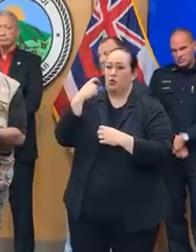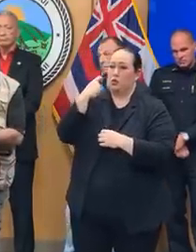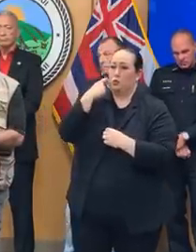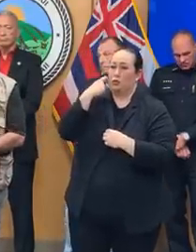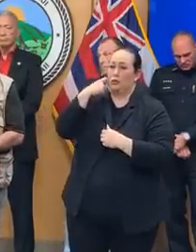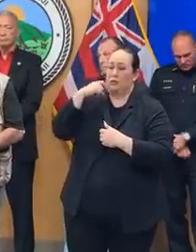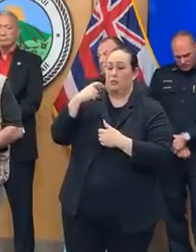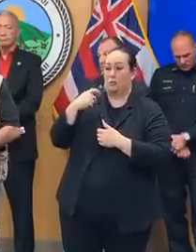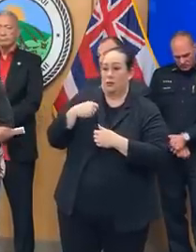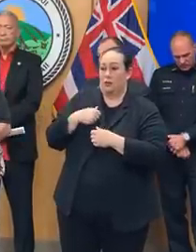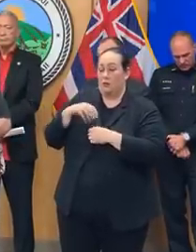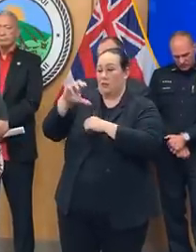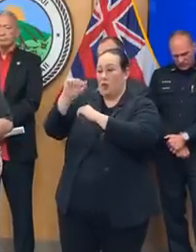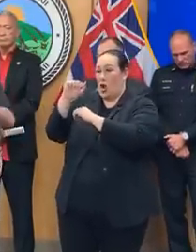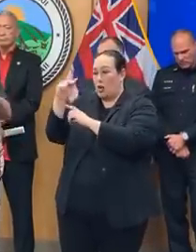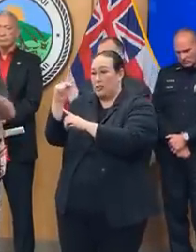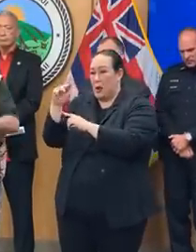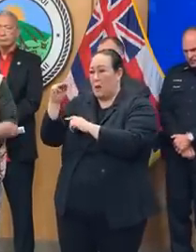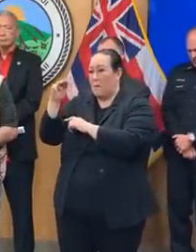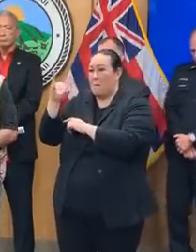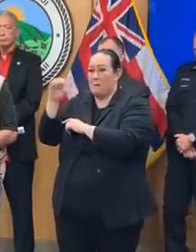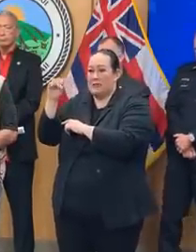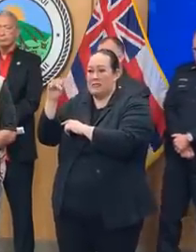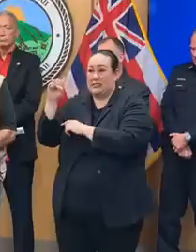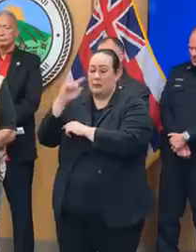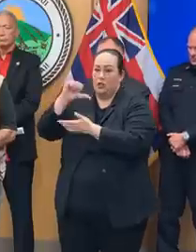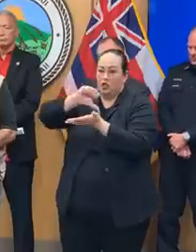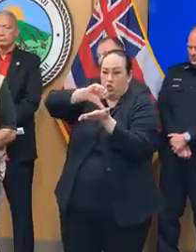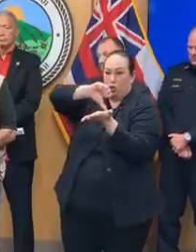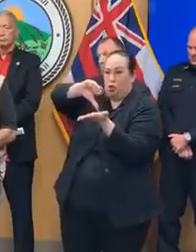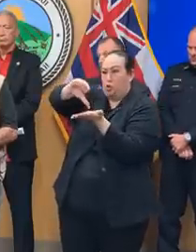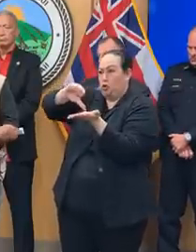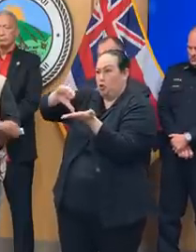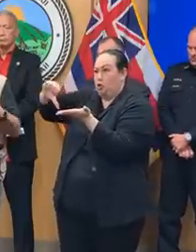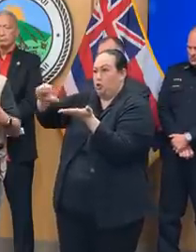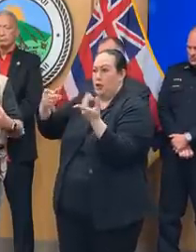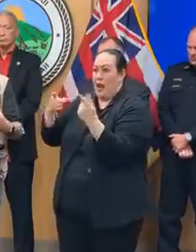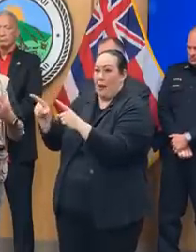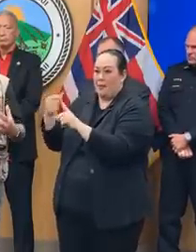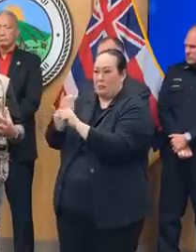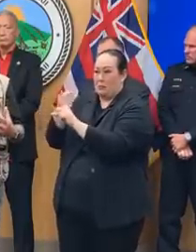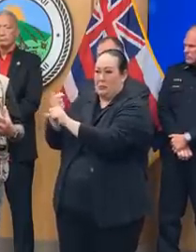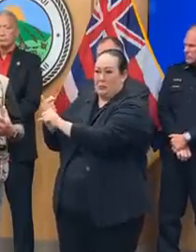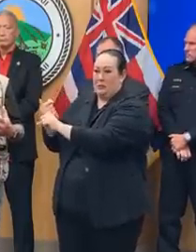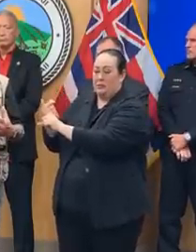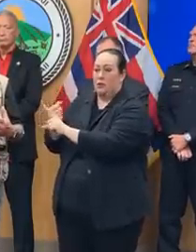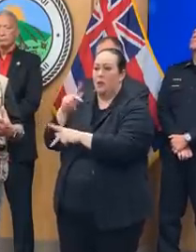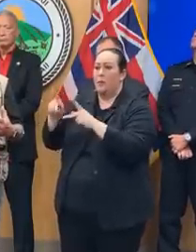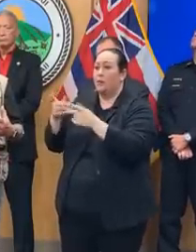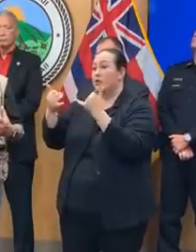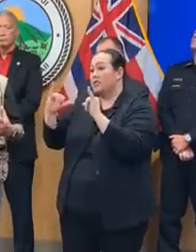even know that. Tornadoes in Arkansas and Mississippi in the spring. There are still people today who are in the non-congregate sheltering